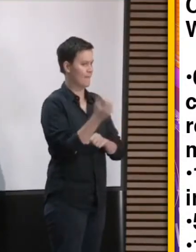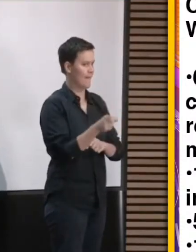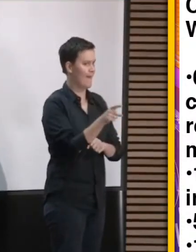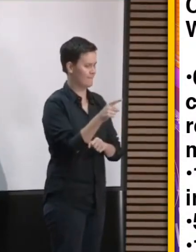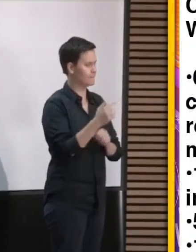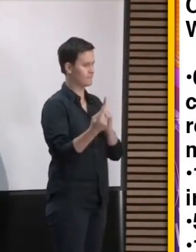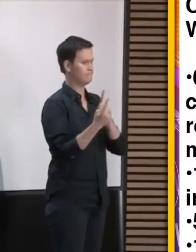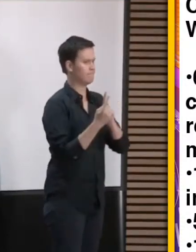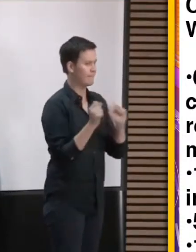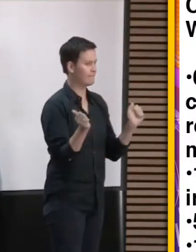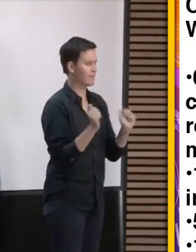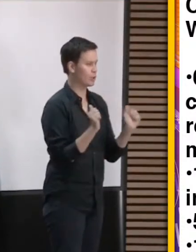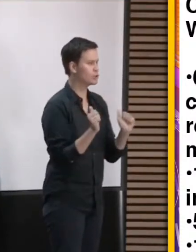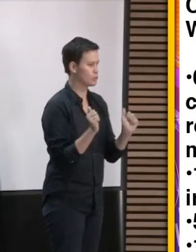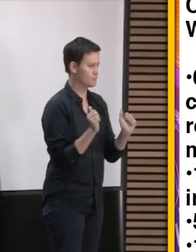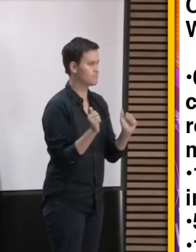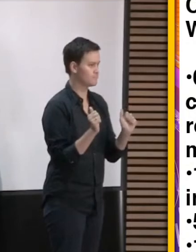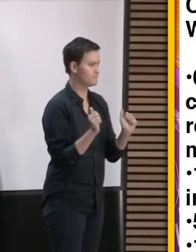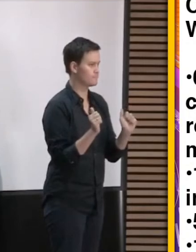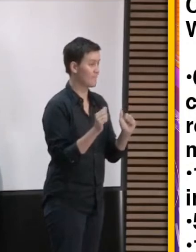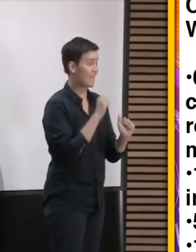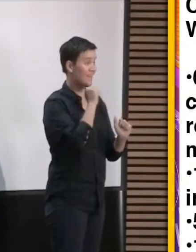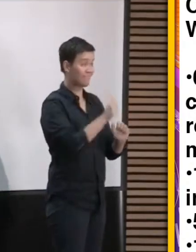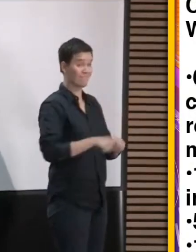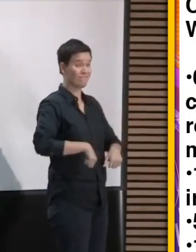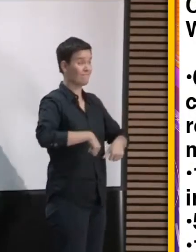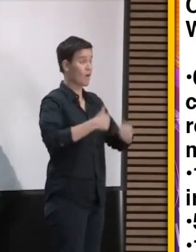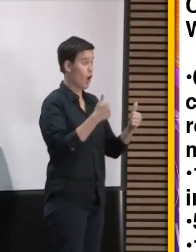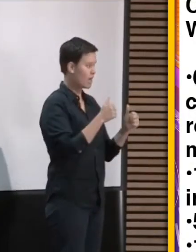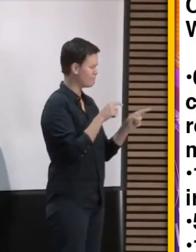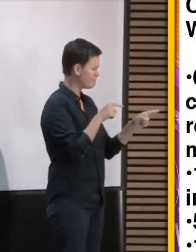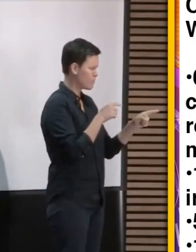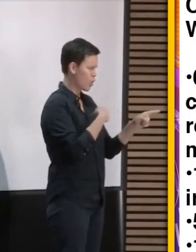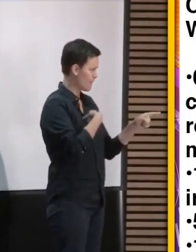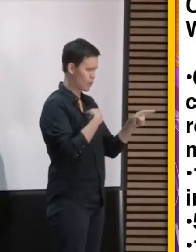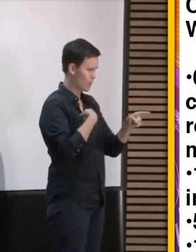being tested at managed isolation facilities or at our border at the moment.